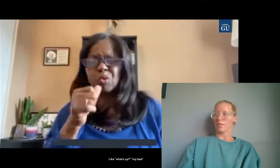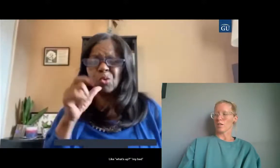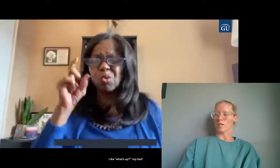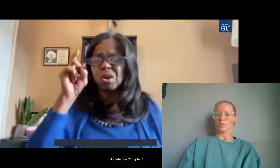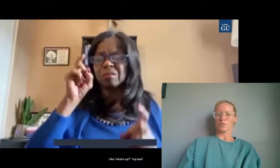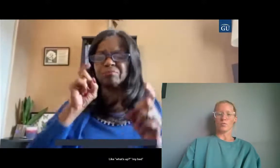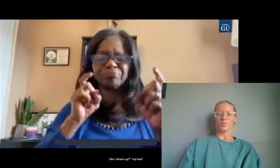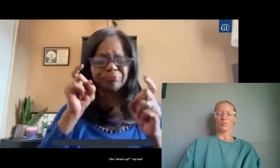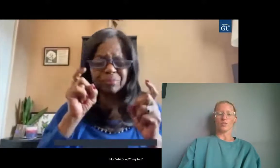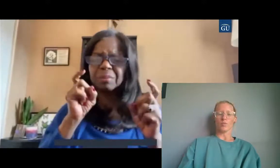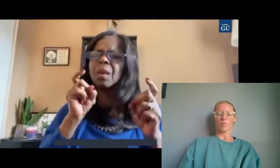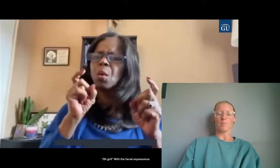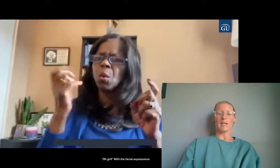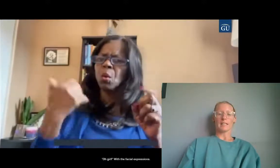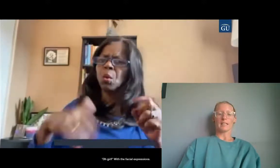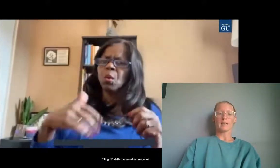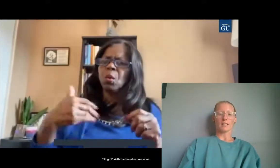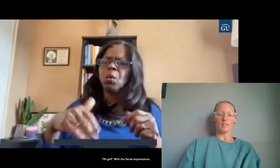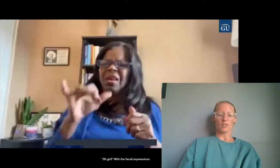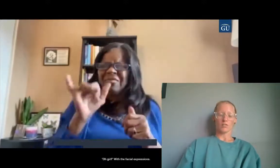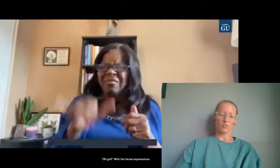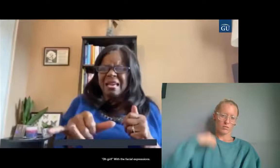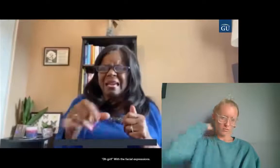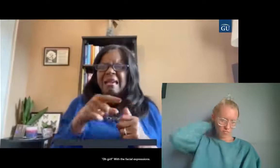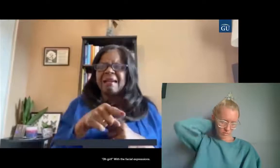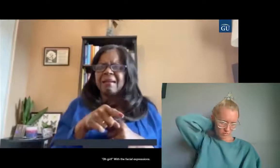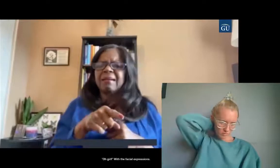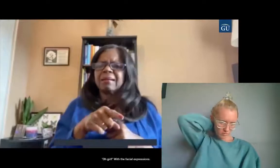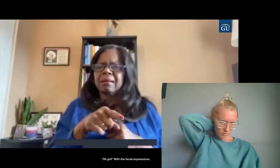And then they're able to incorporate Black English.